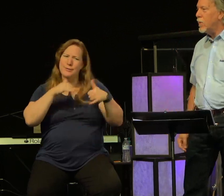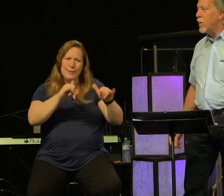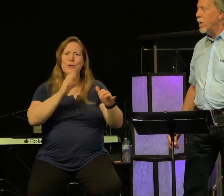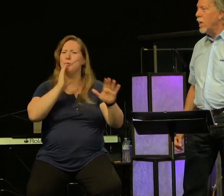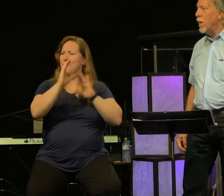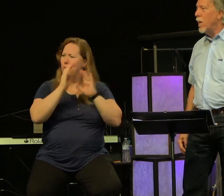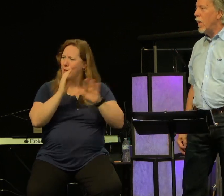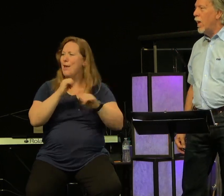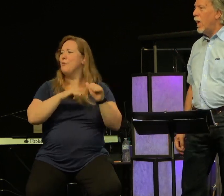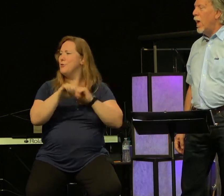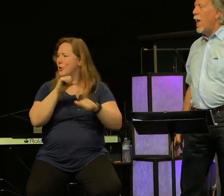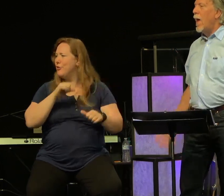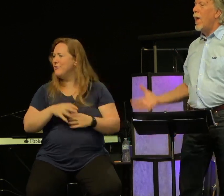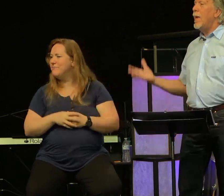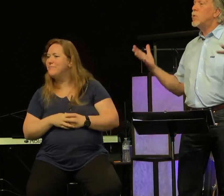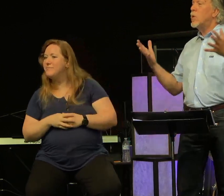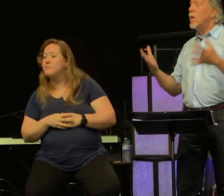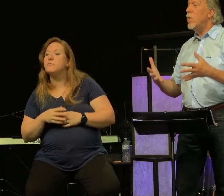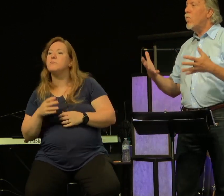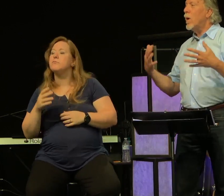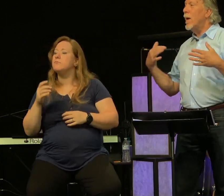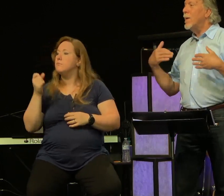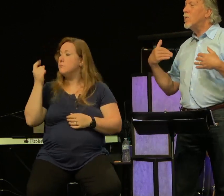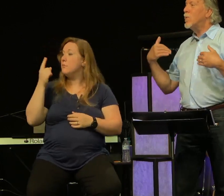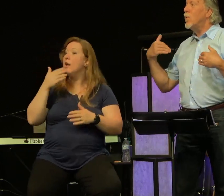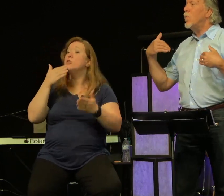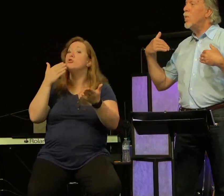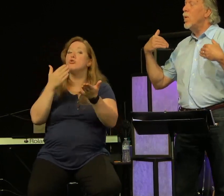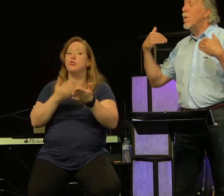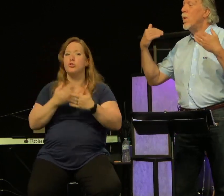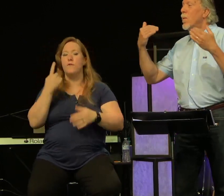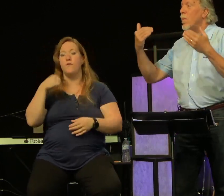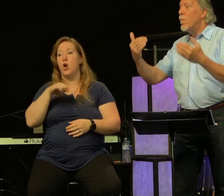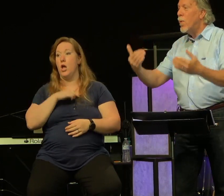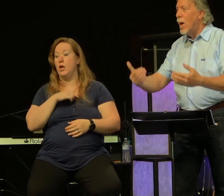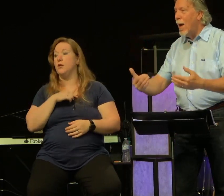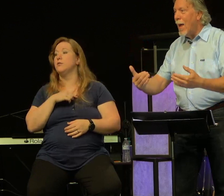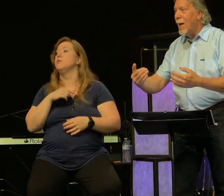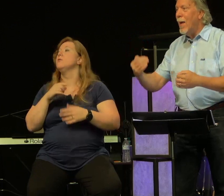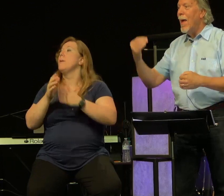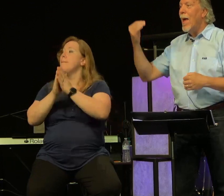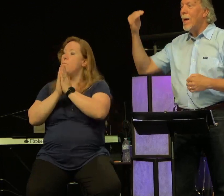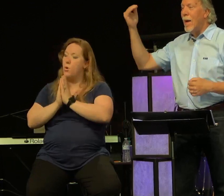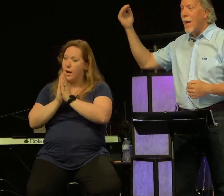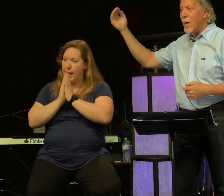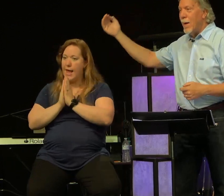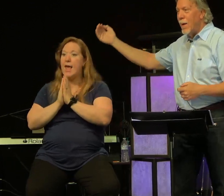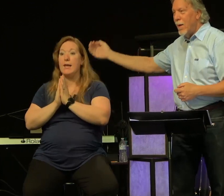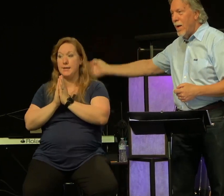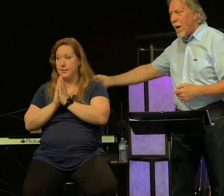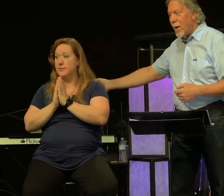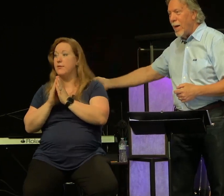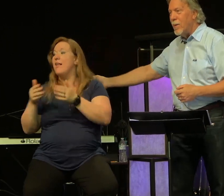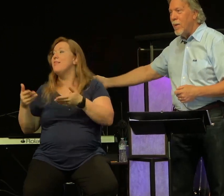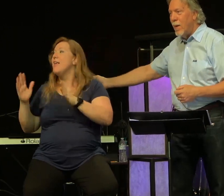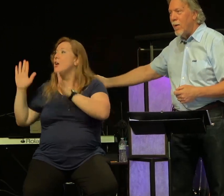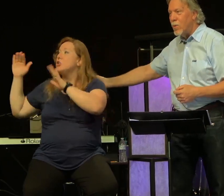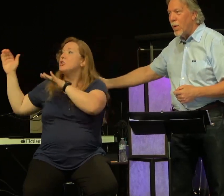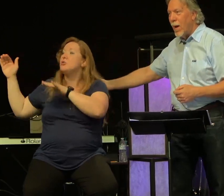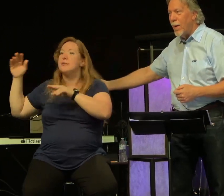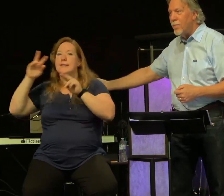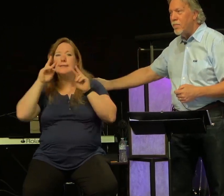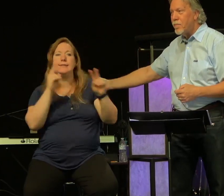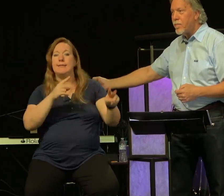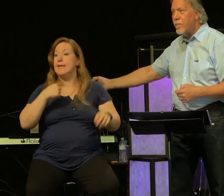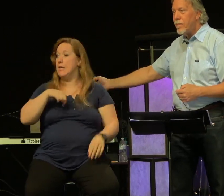things. It's good for us to pray and let our kids hear us